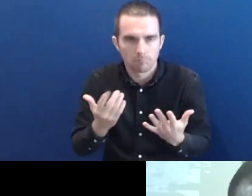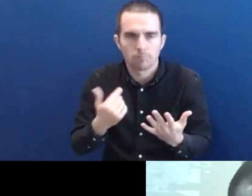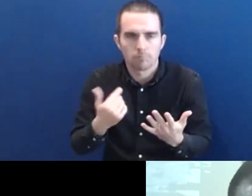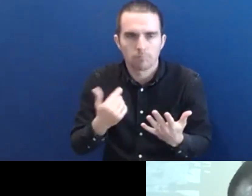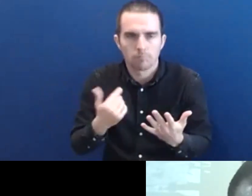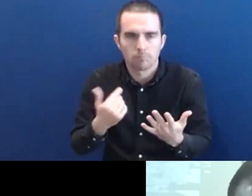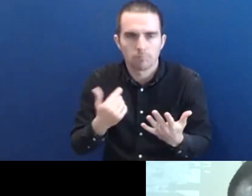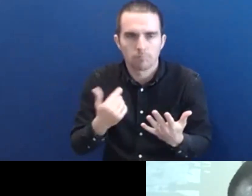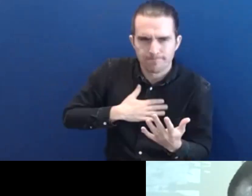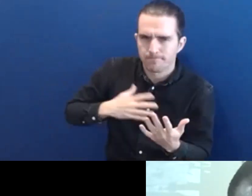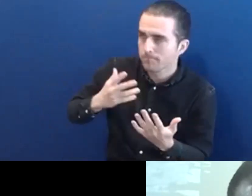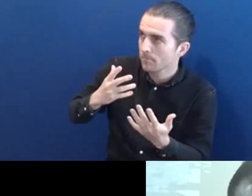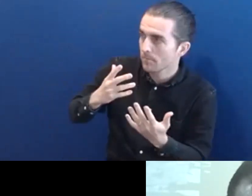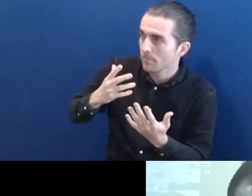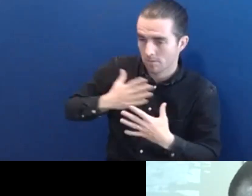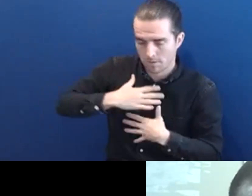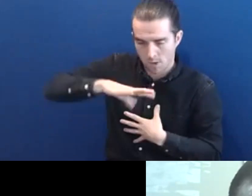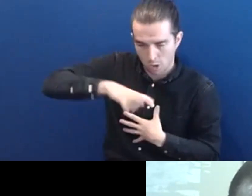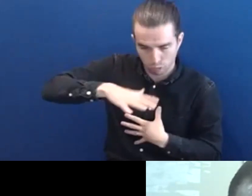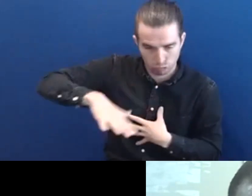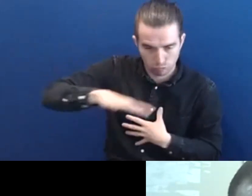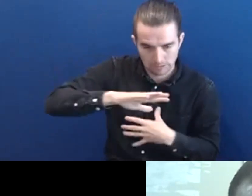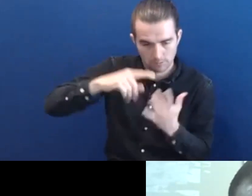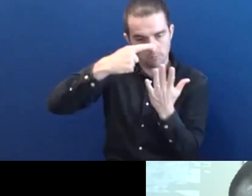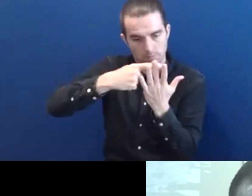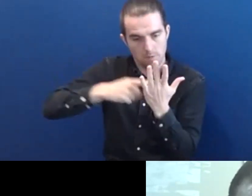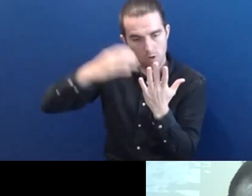policies to ensure the full